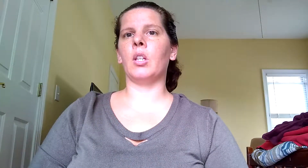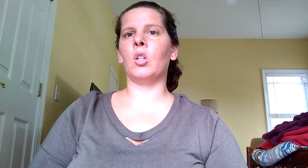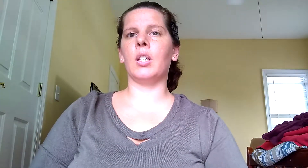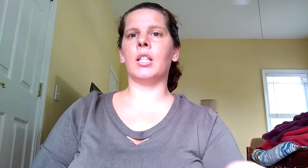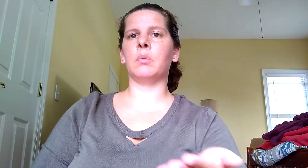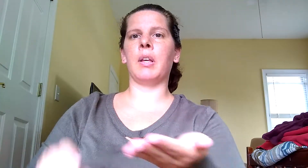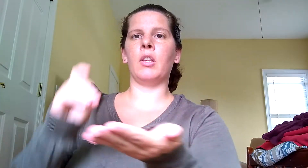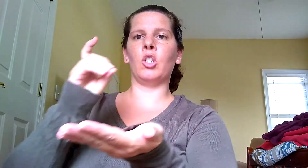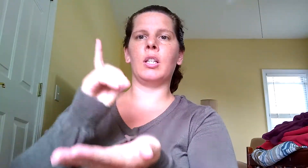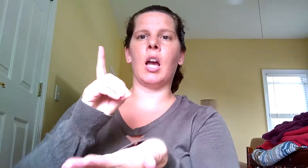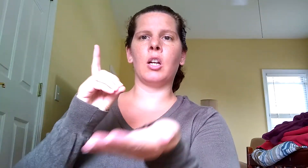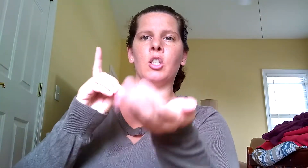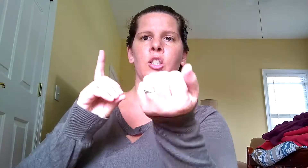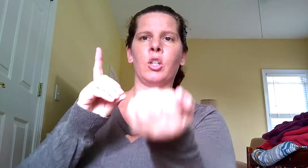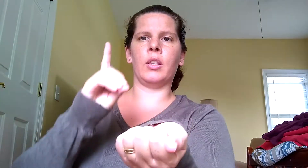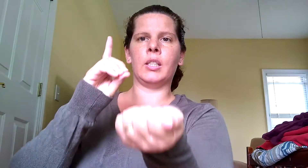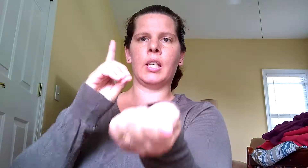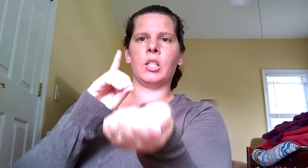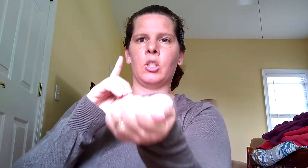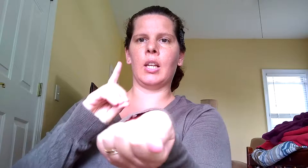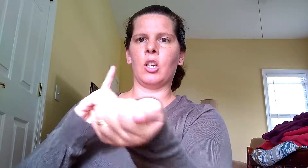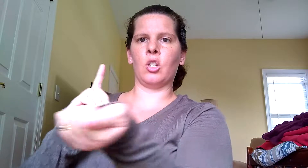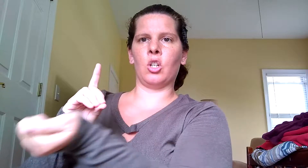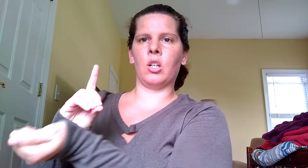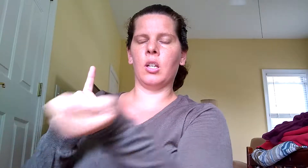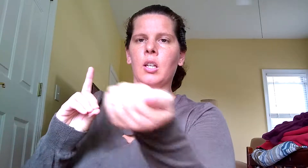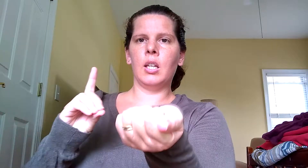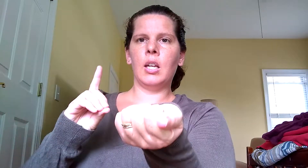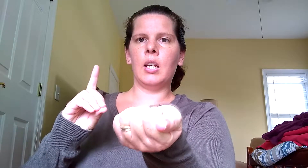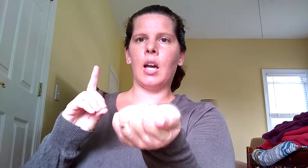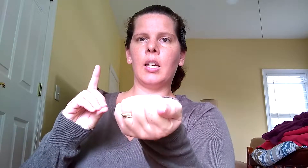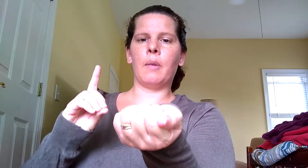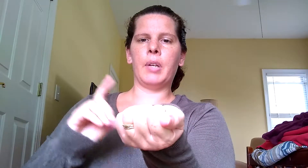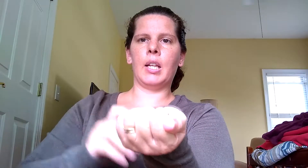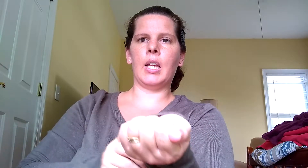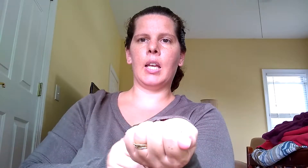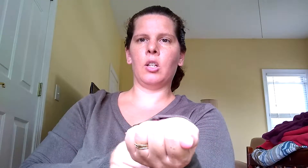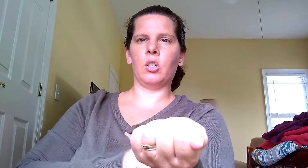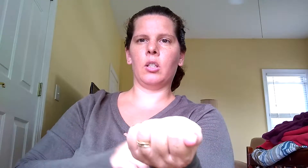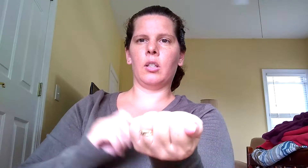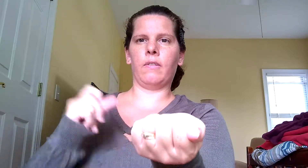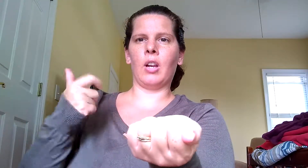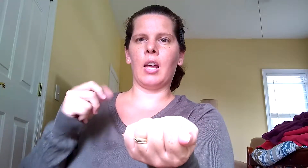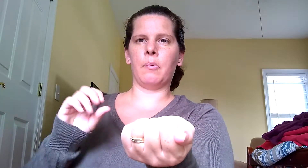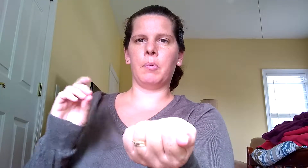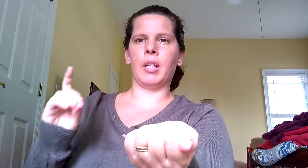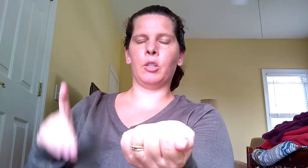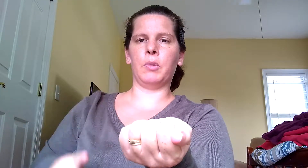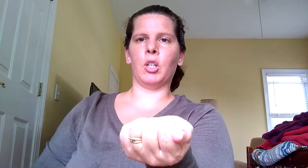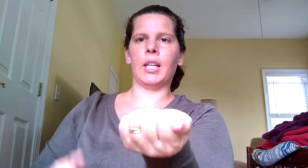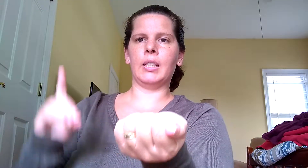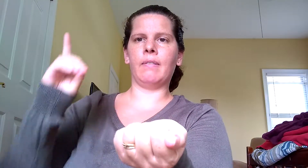You can explain that you're a doctor. So in this case, you take your non-dominant hand. For a lot of people, that would be your left